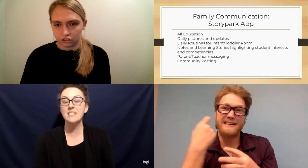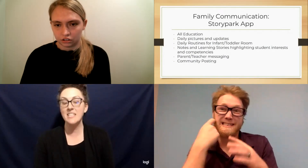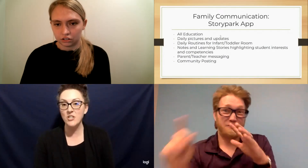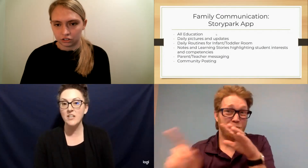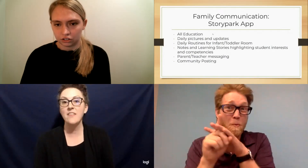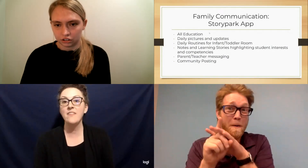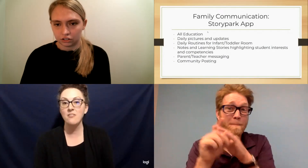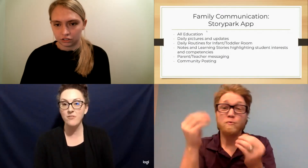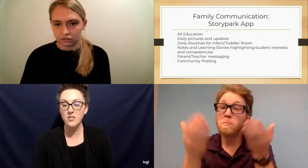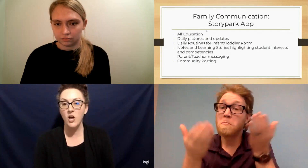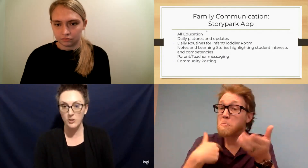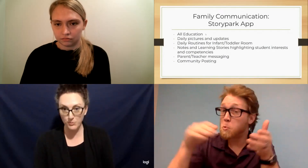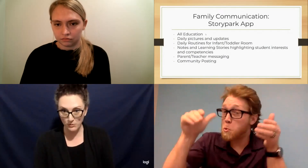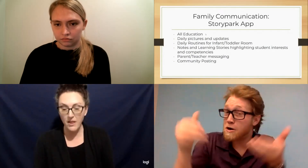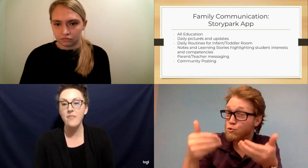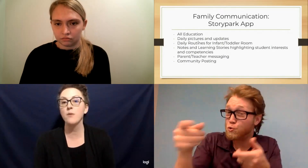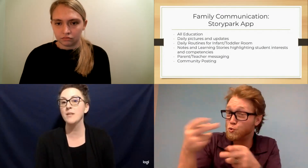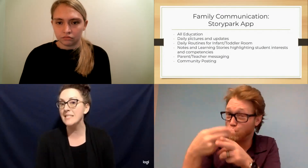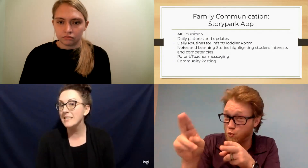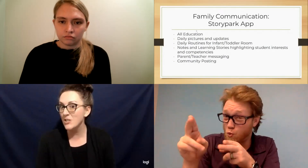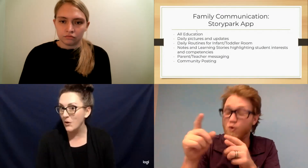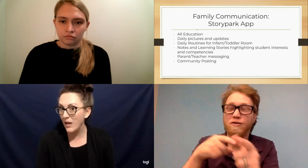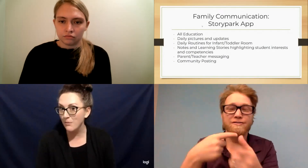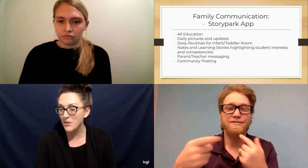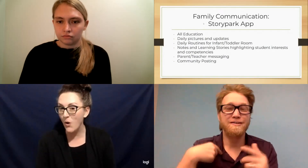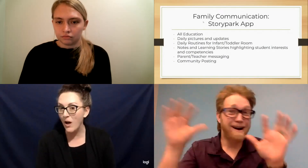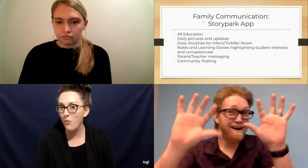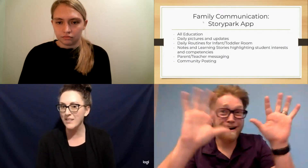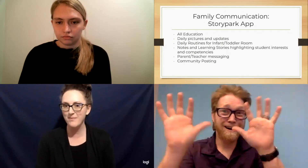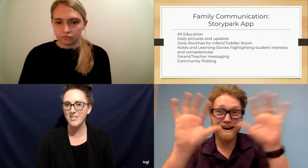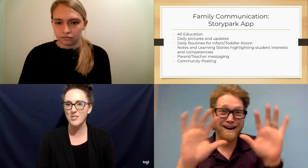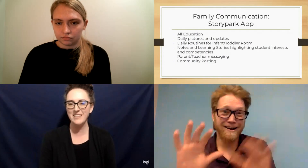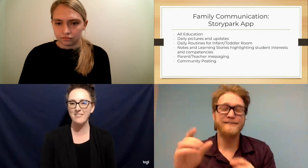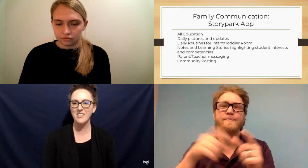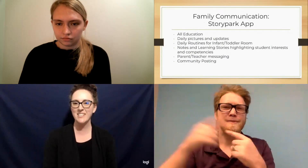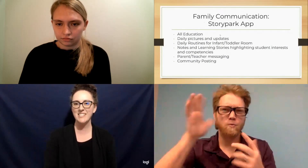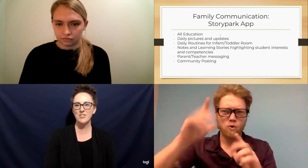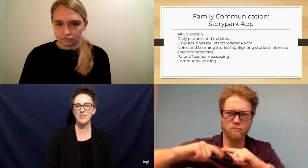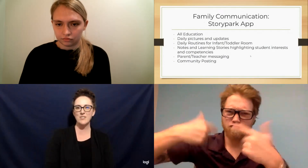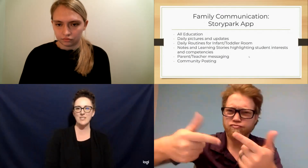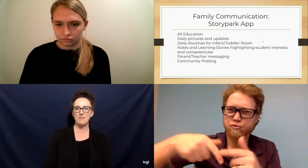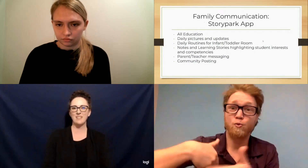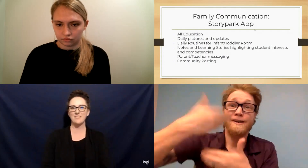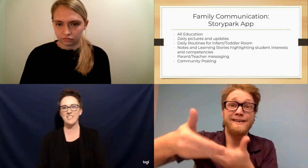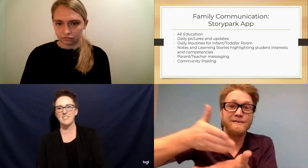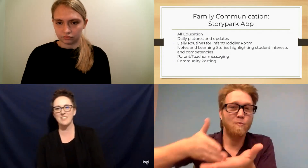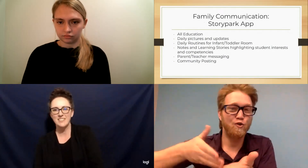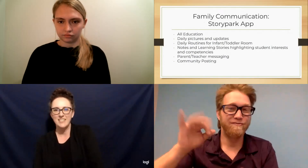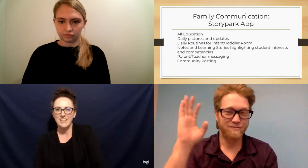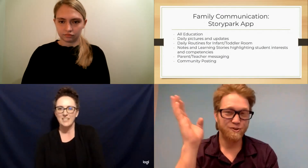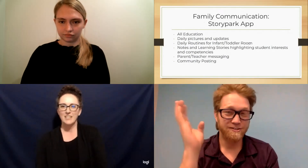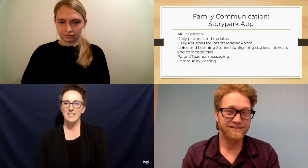They're a teacher in the infant toddler room. They recently showed up, so I want to make sure that they have a chance to introduce themselves to